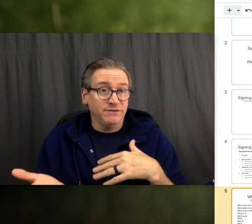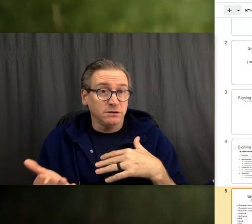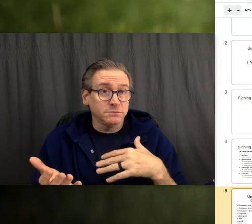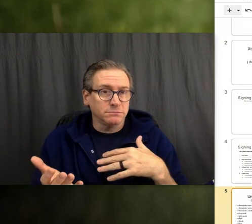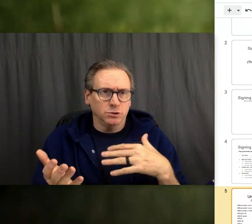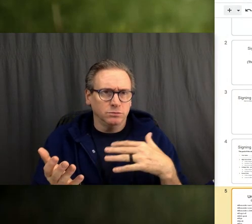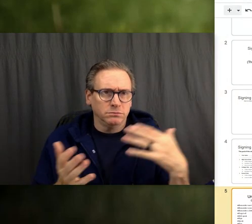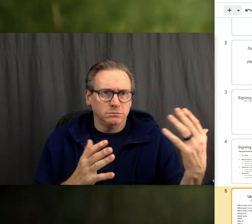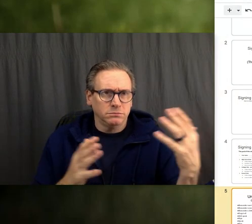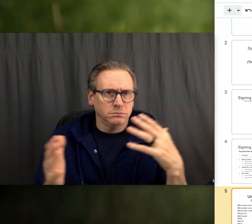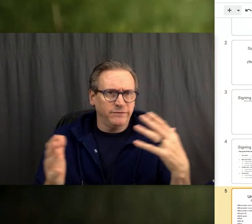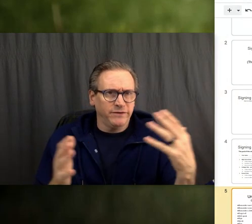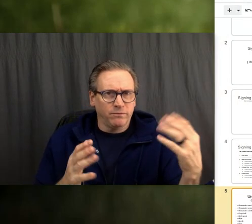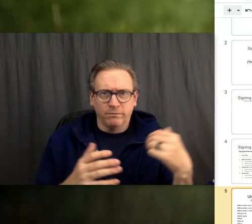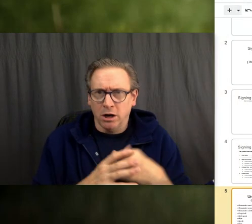and difficult.